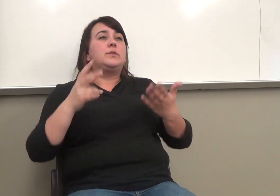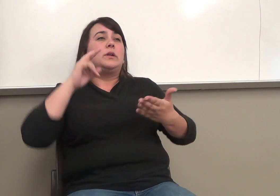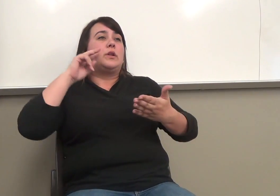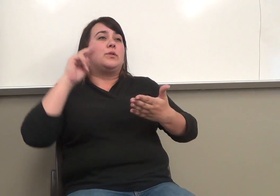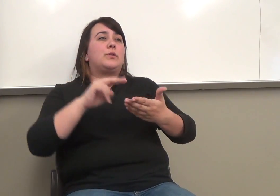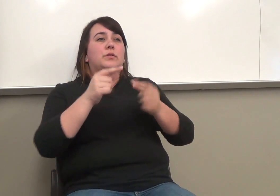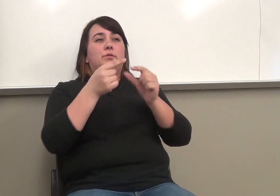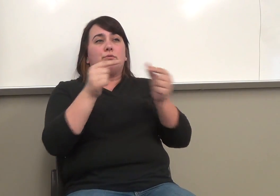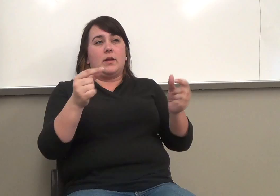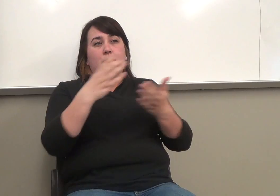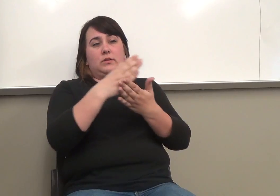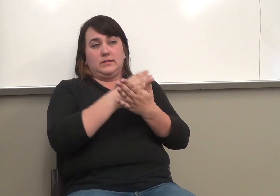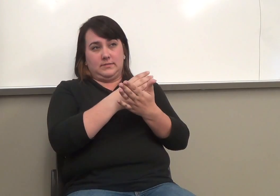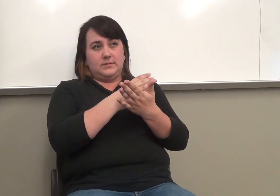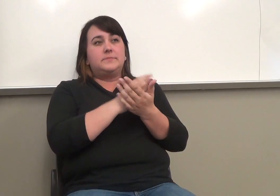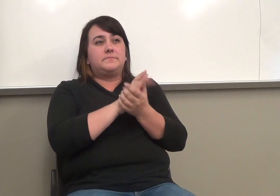grammar lesson.